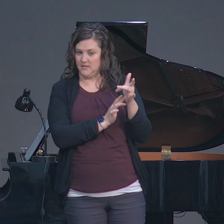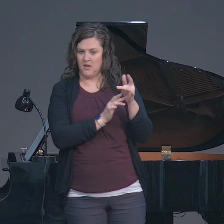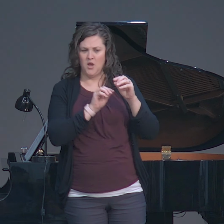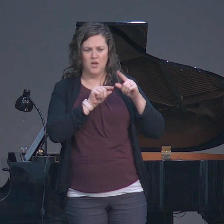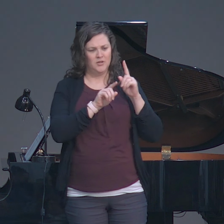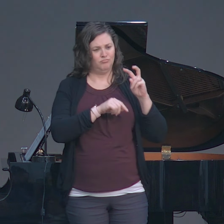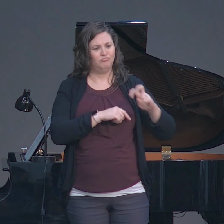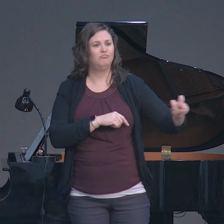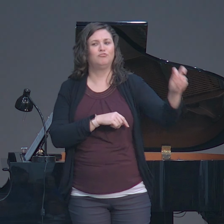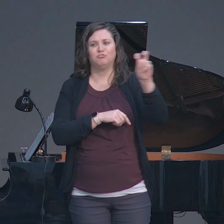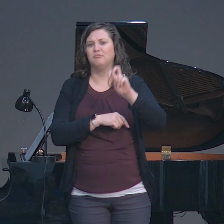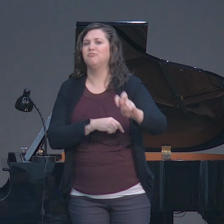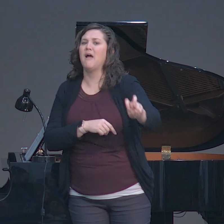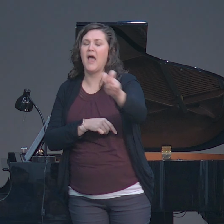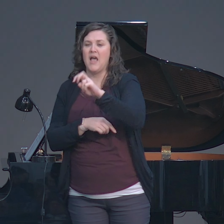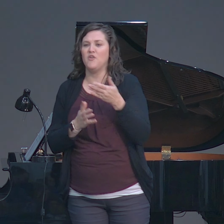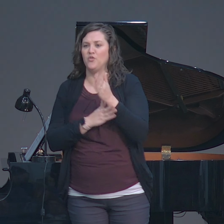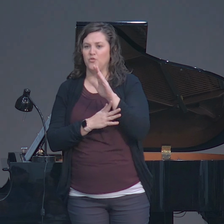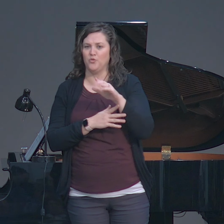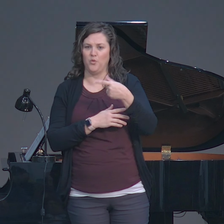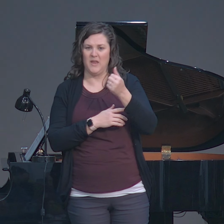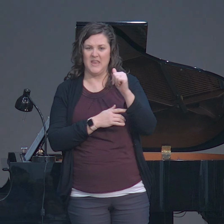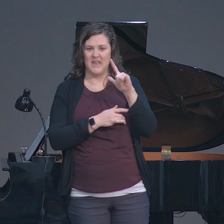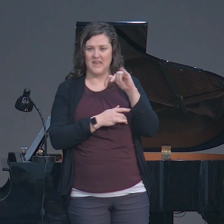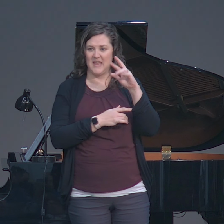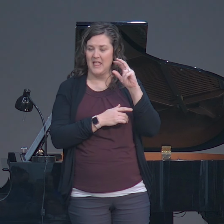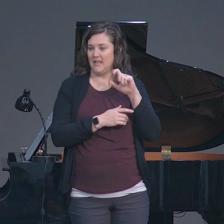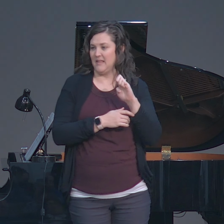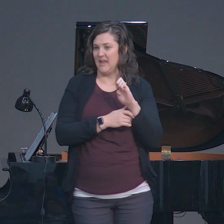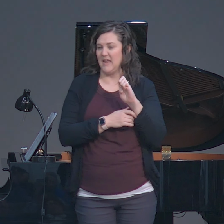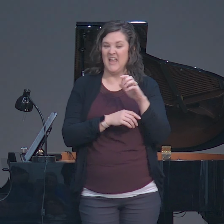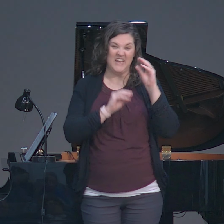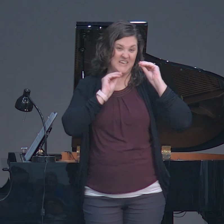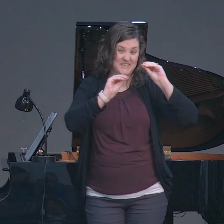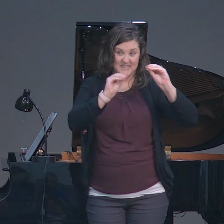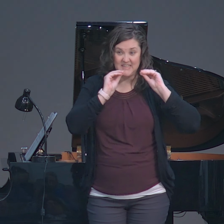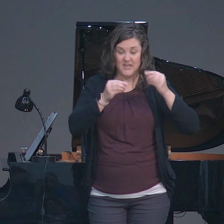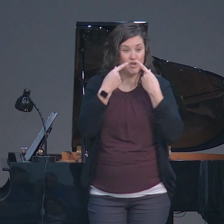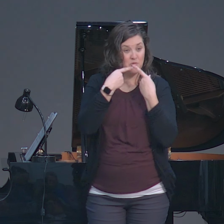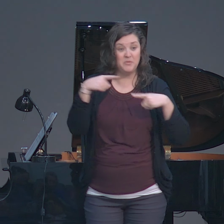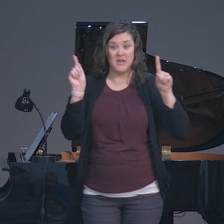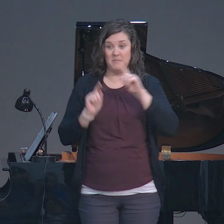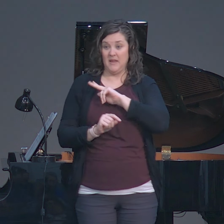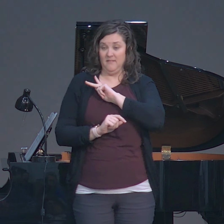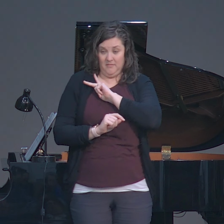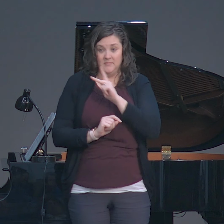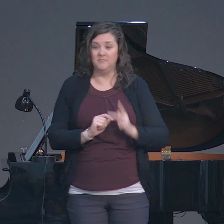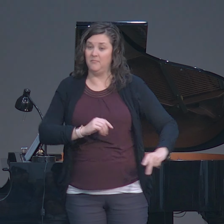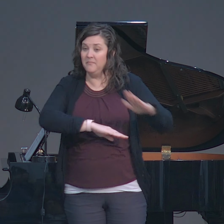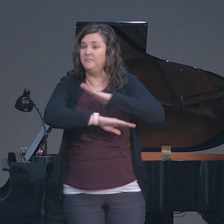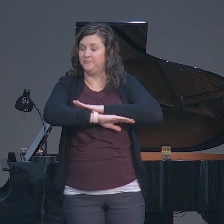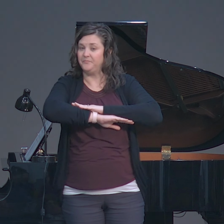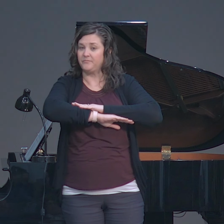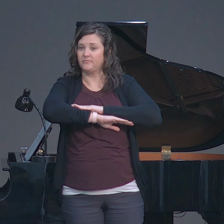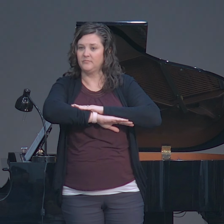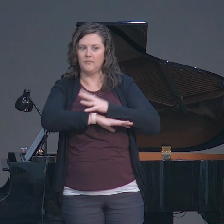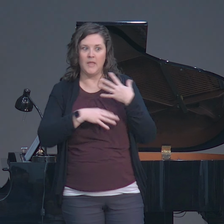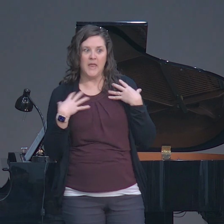all Galilee, teaching in their synagogues and proclaiming the gospel of the kingdom and healing every disease and